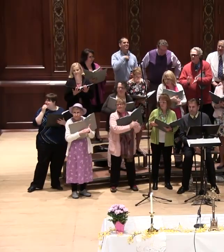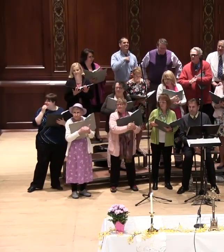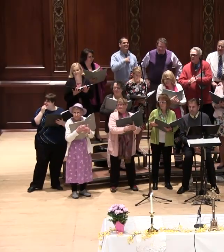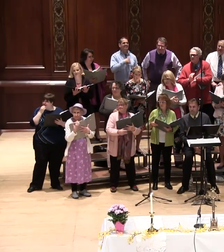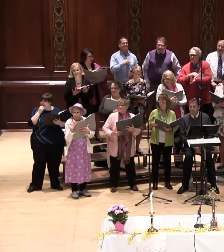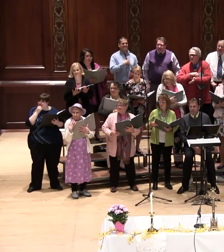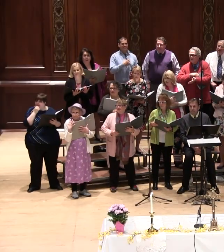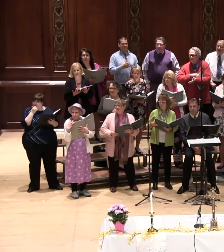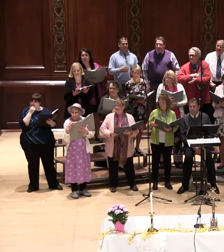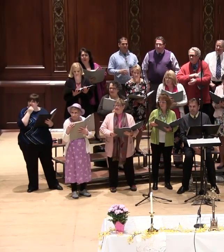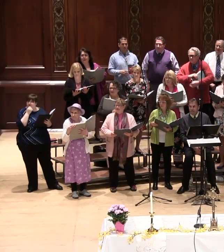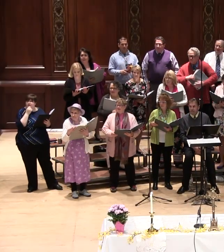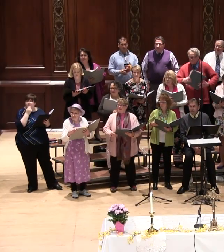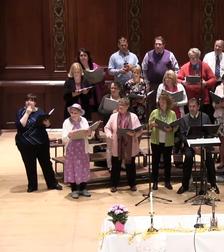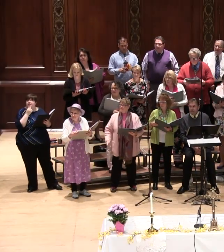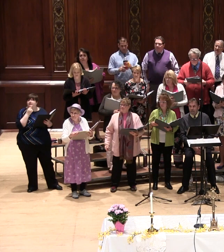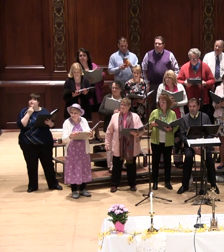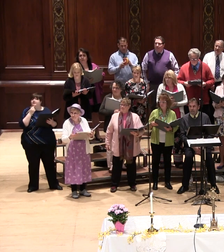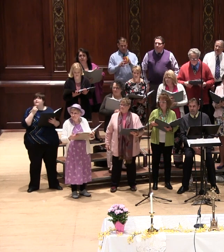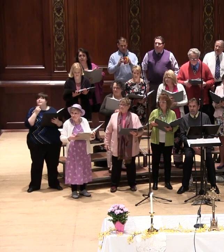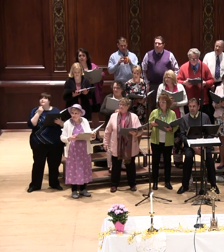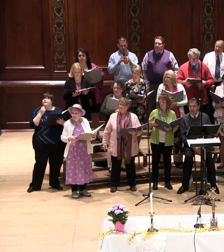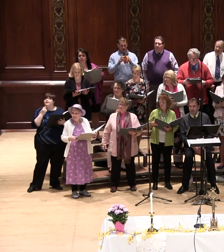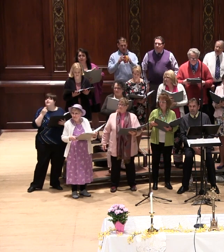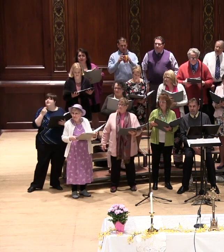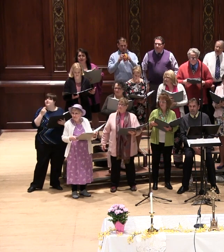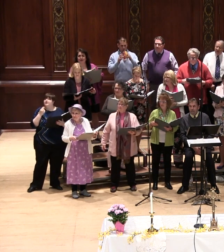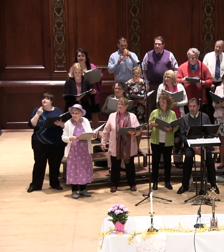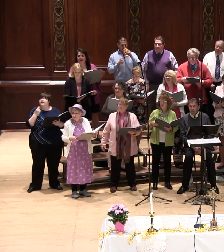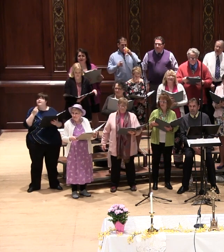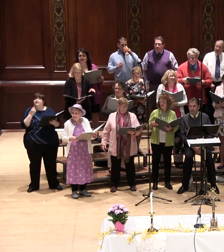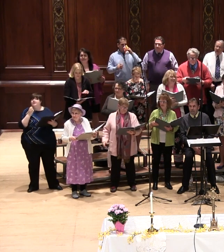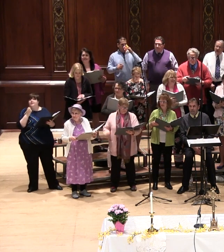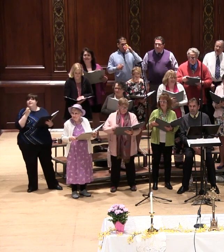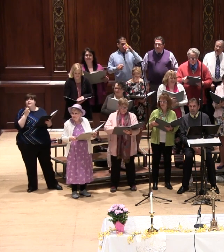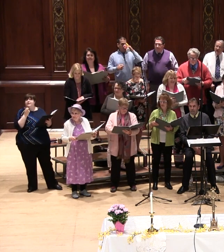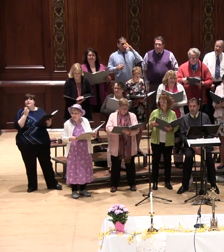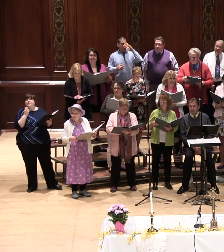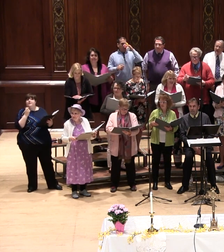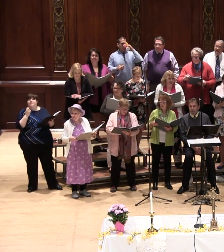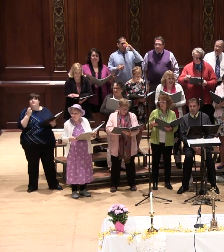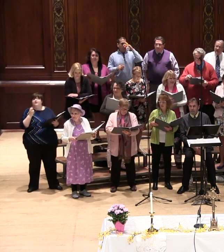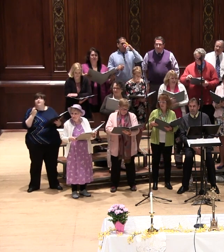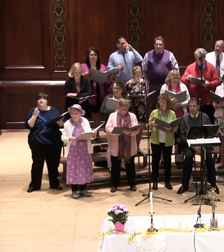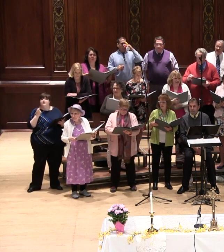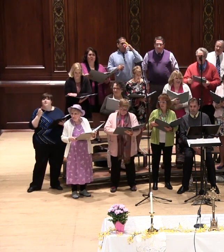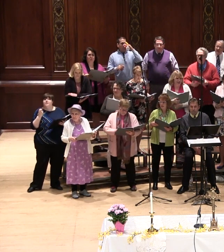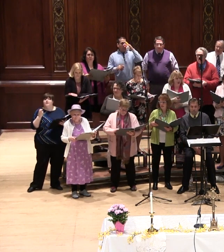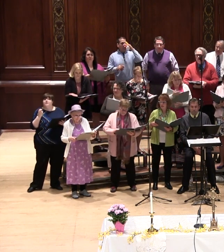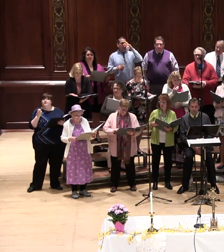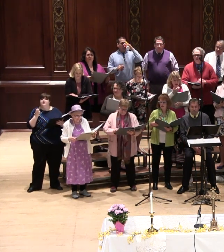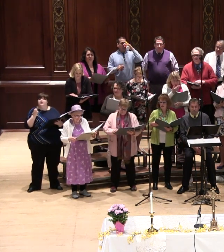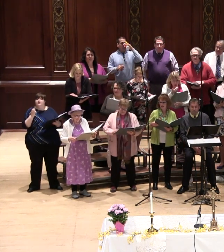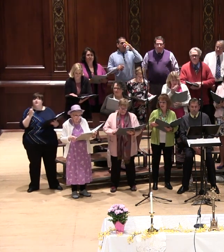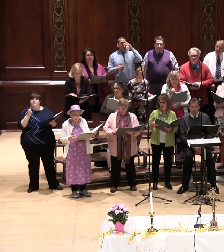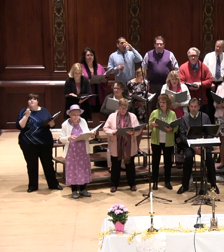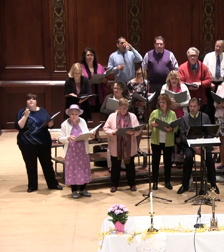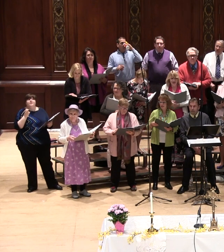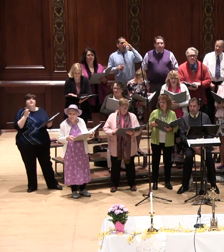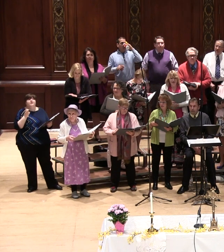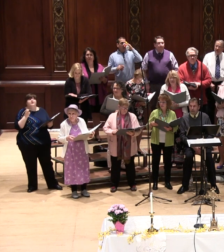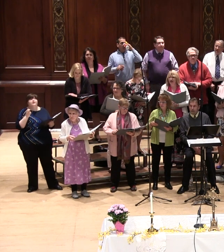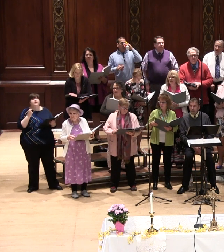going to close out today with a song that I think a lot of you know. It is the Hallelujah Chorus from Handel's Messiah.